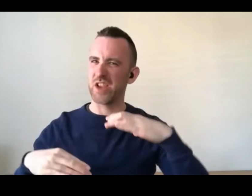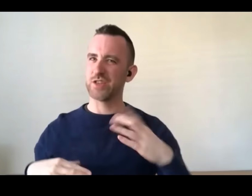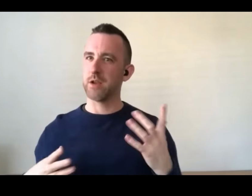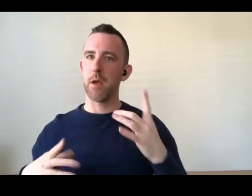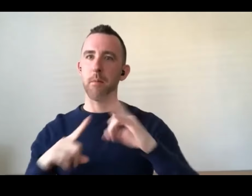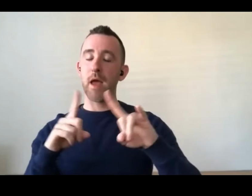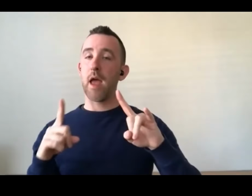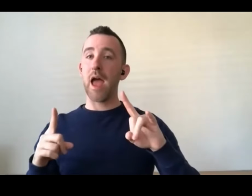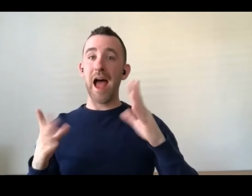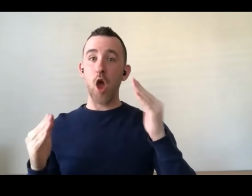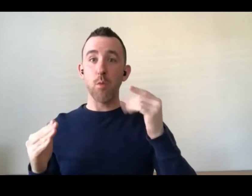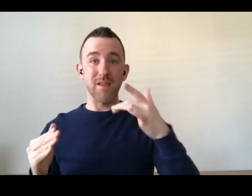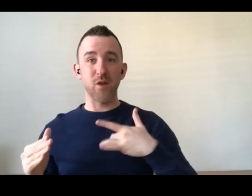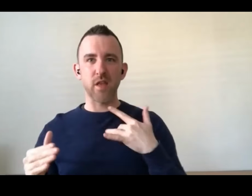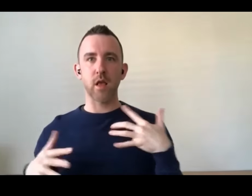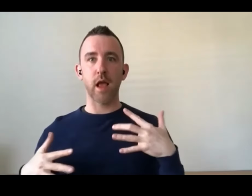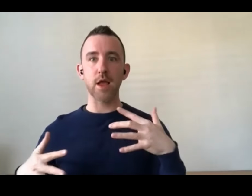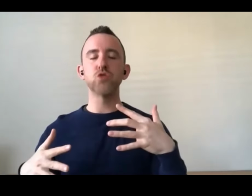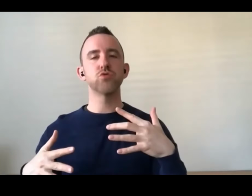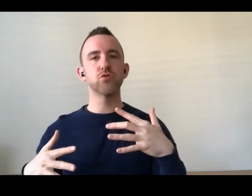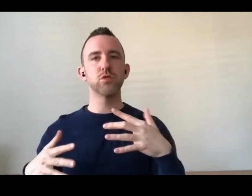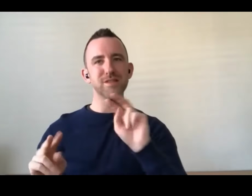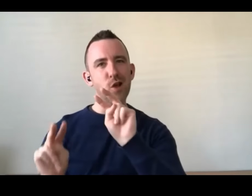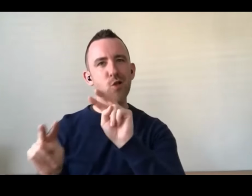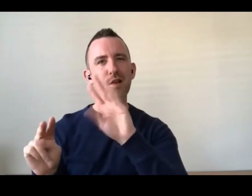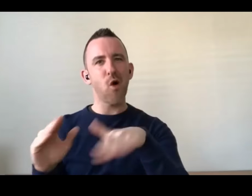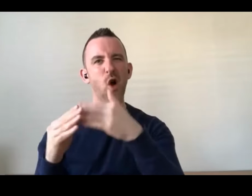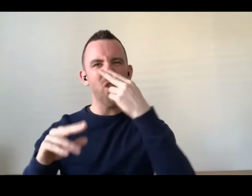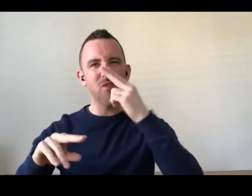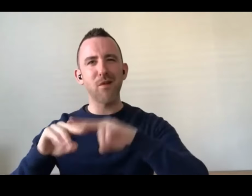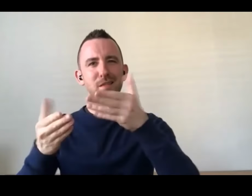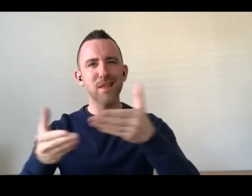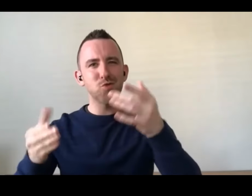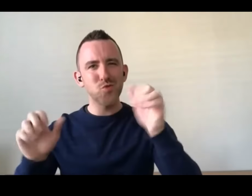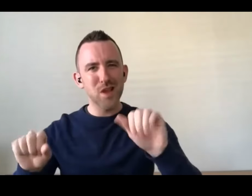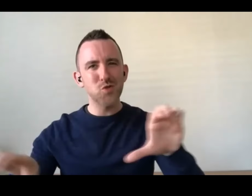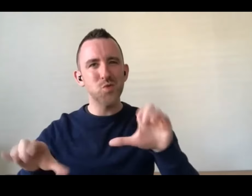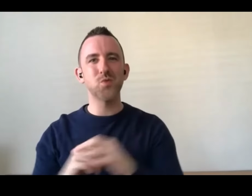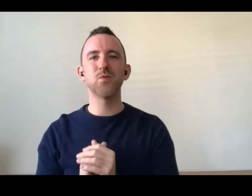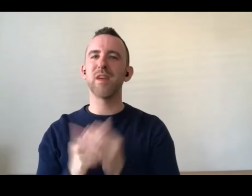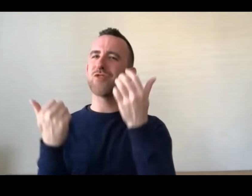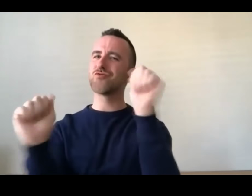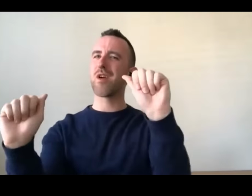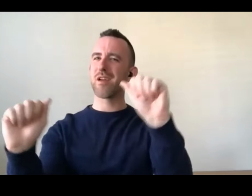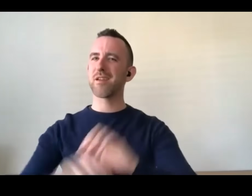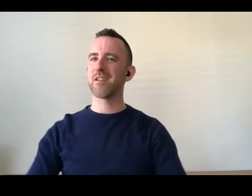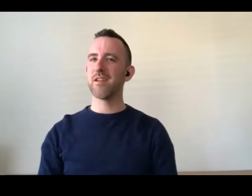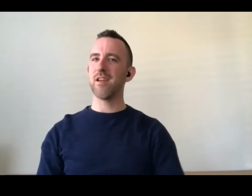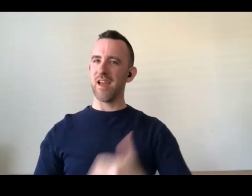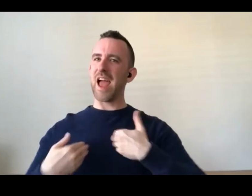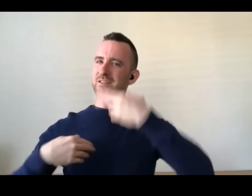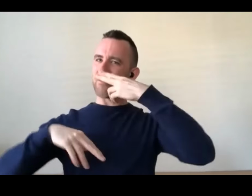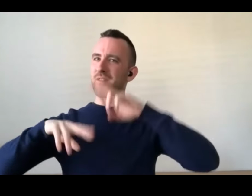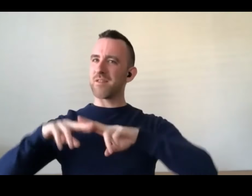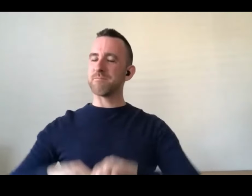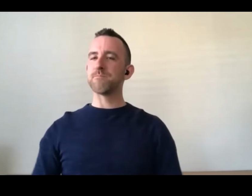you're feeling anxious about it, just take a look at all the fun things that you could do and try one out, have some fun. I think